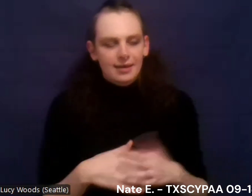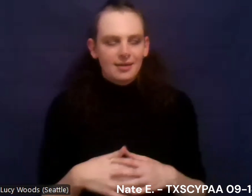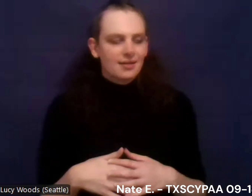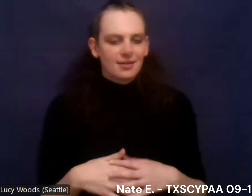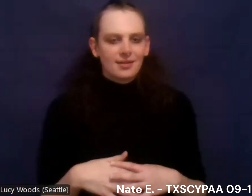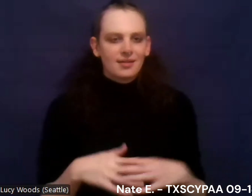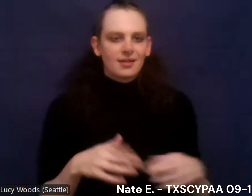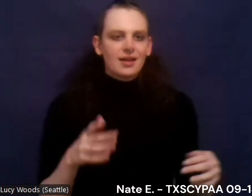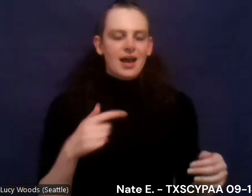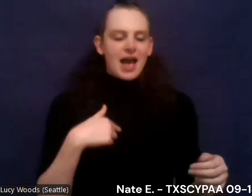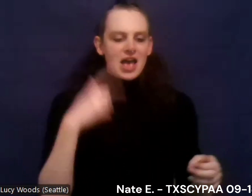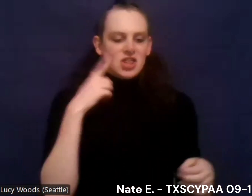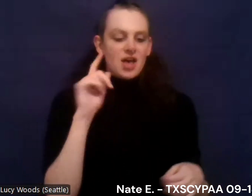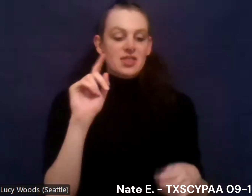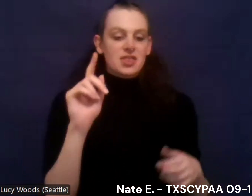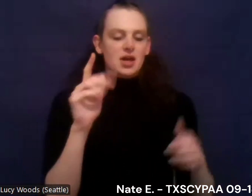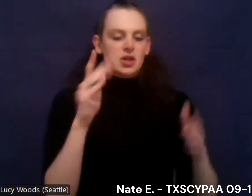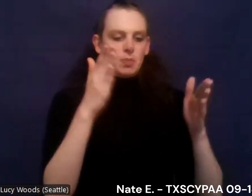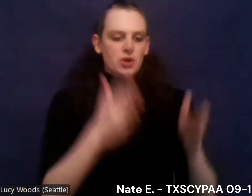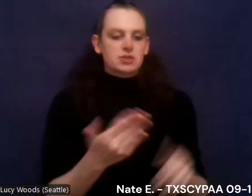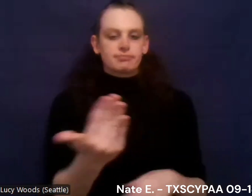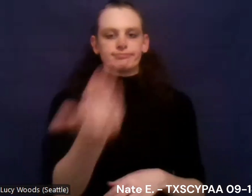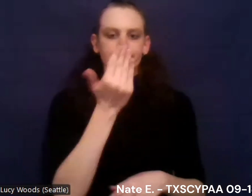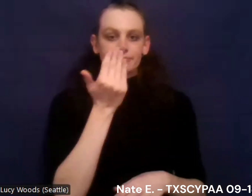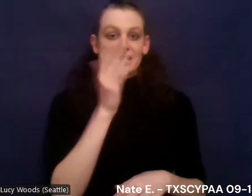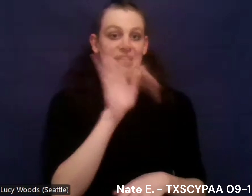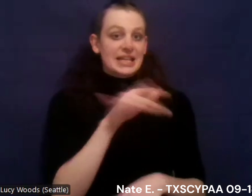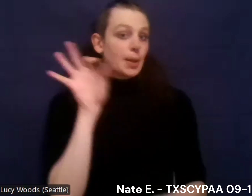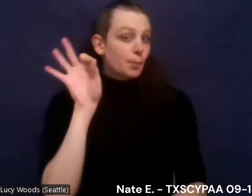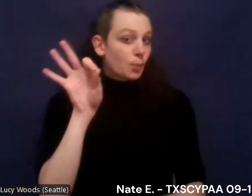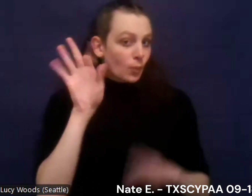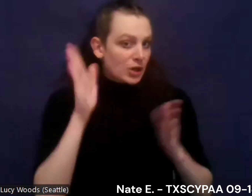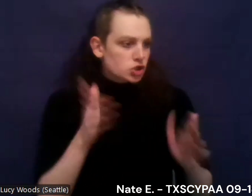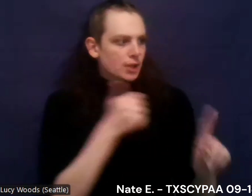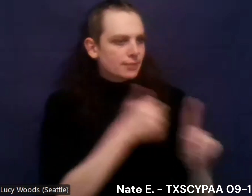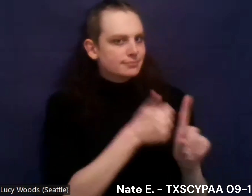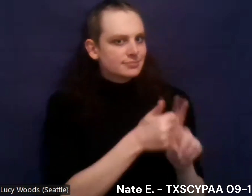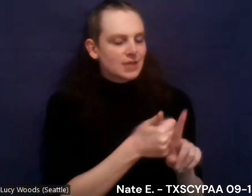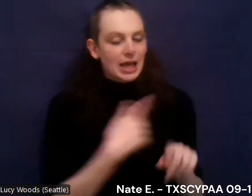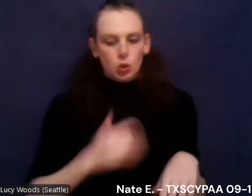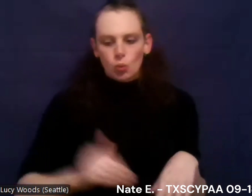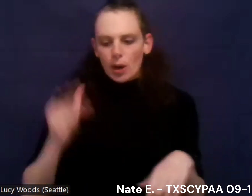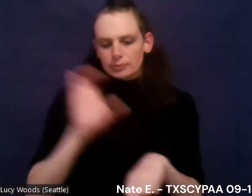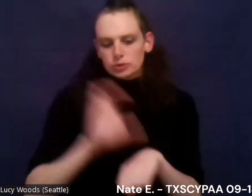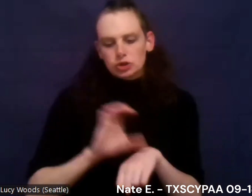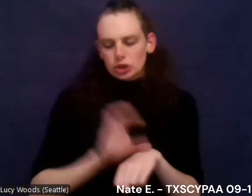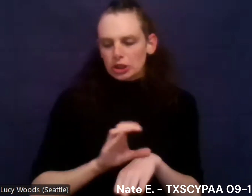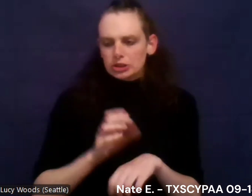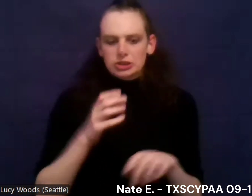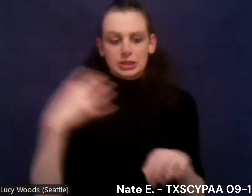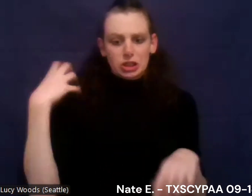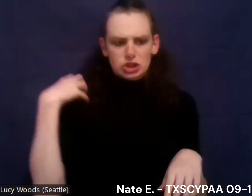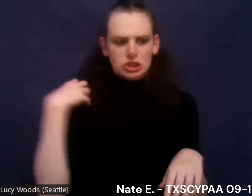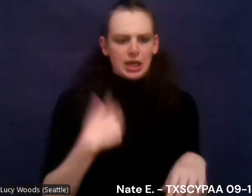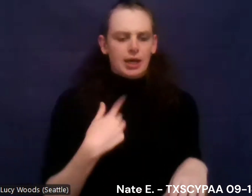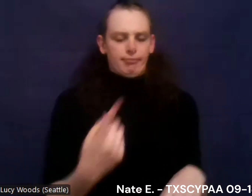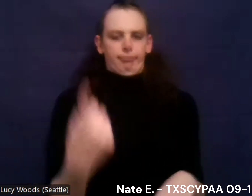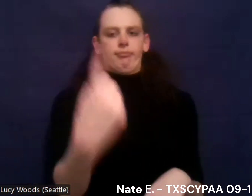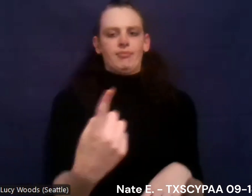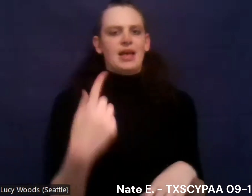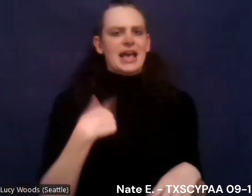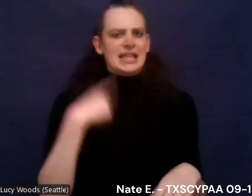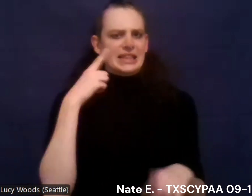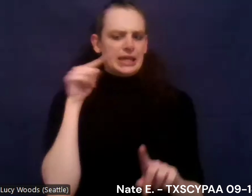person at the front was the preacher. I just, I grew up in church and I really didn't like church. And so, this guy's like chairing the meeting and I'm like, oh, there he is. And